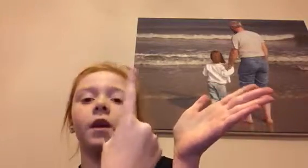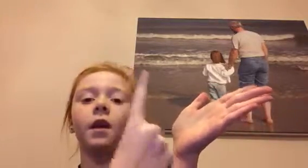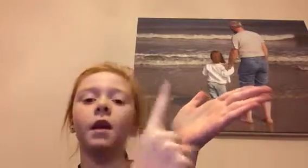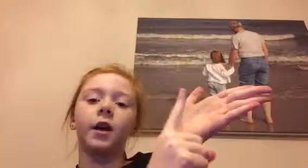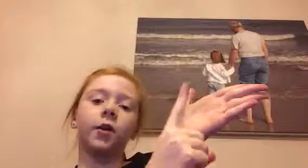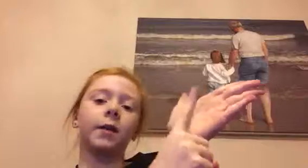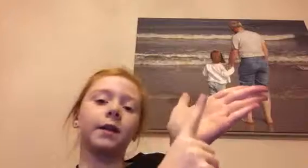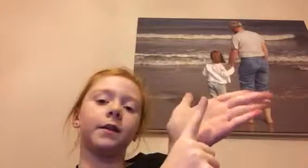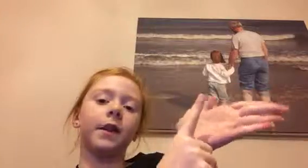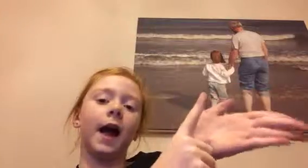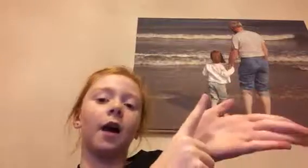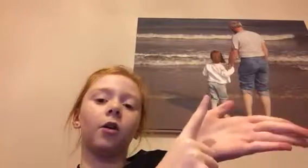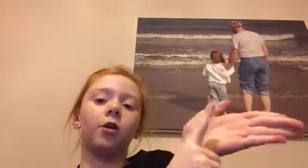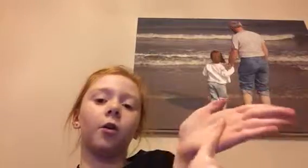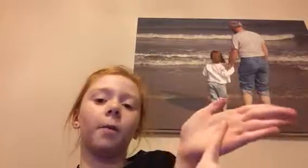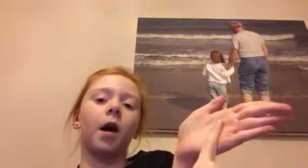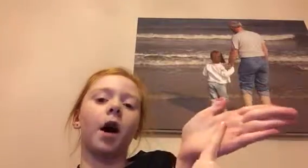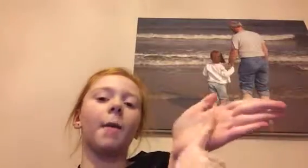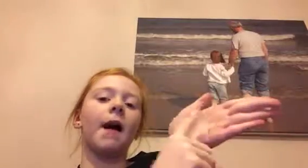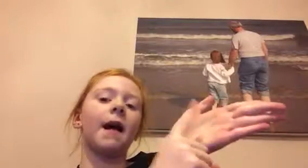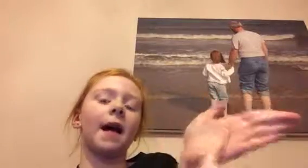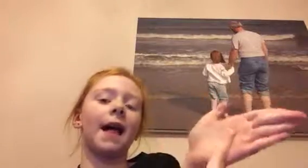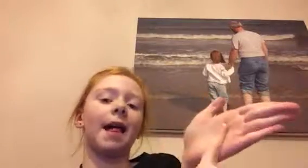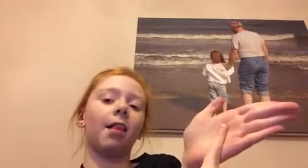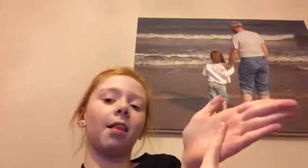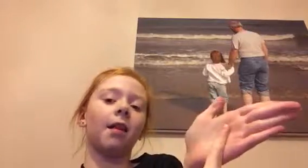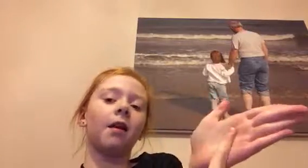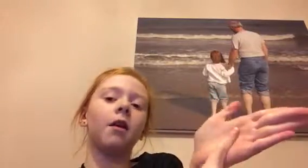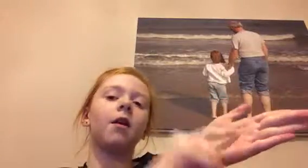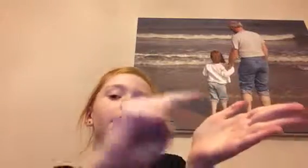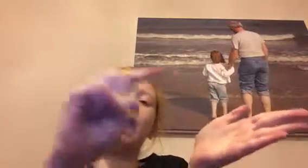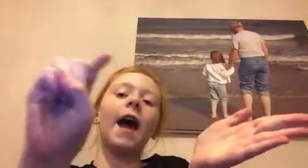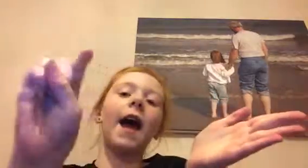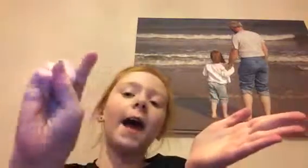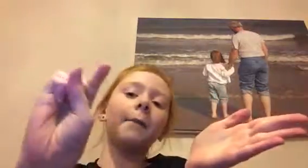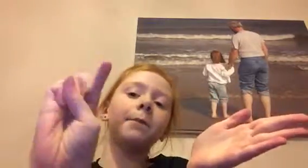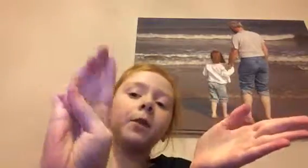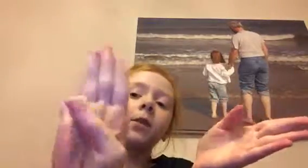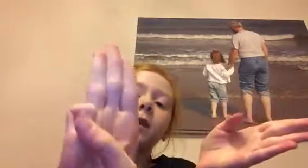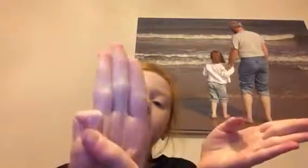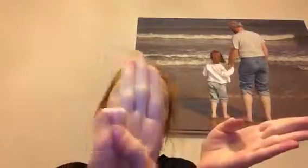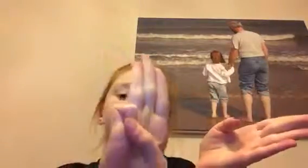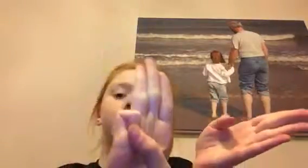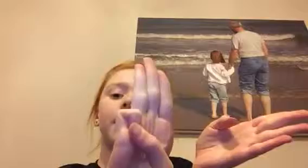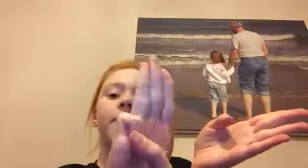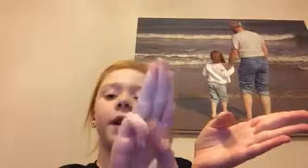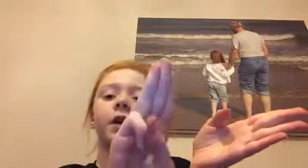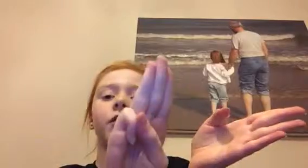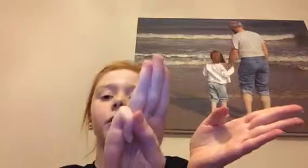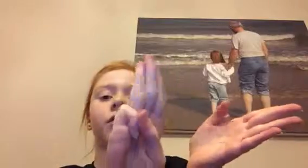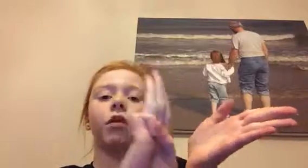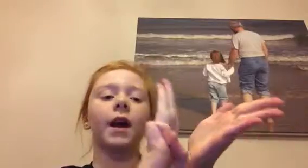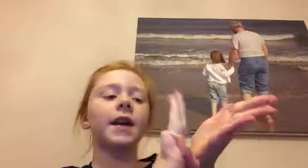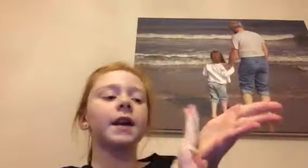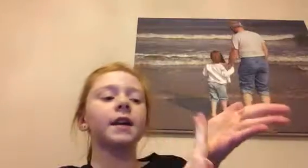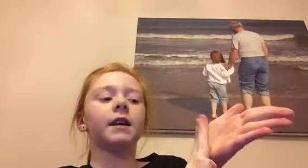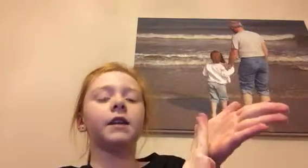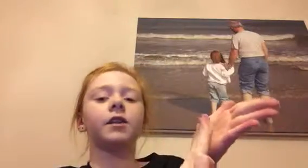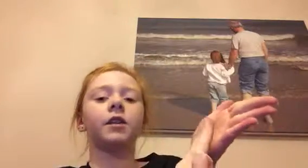and you're placing that on your palm l for m you're going to get three fingers on your right into